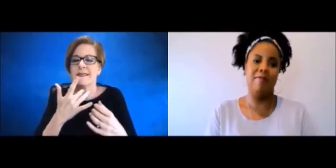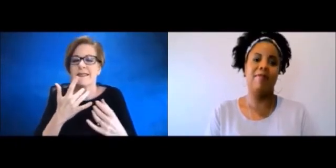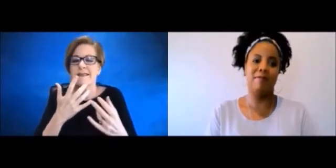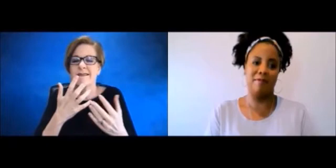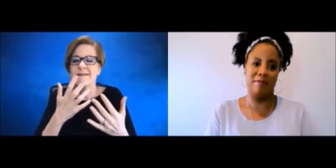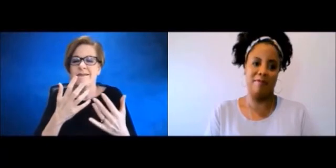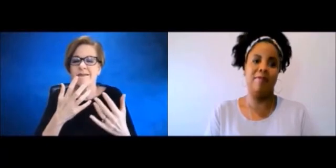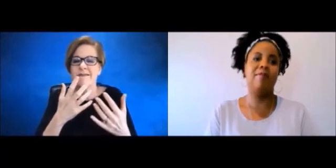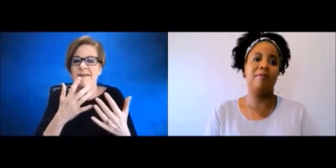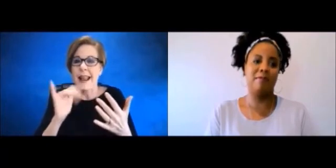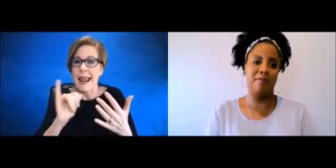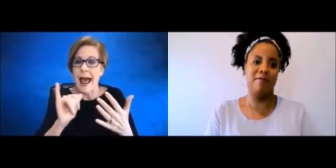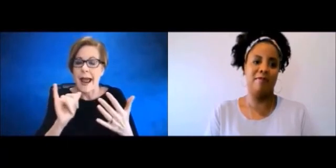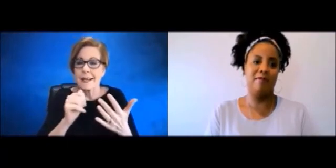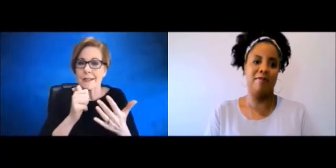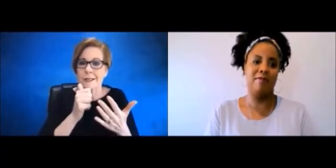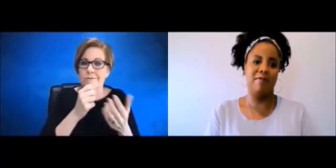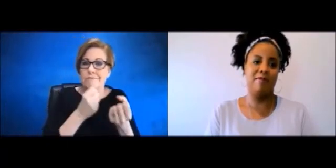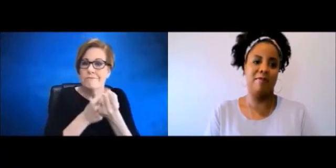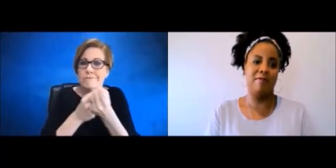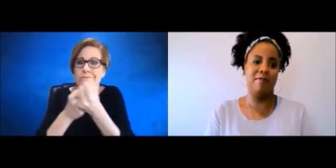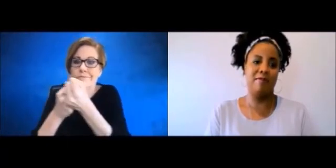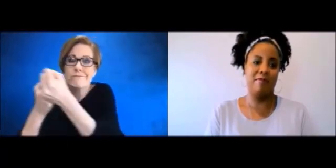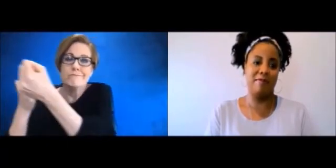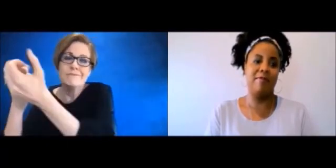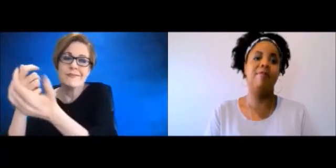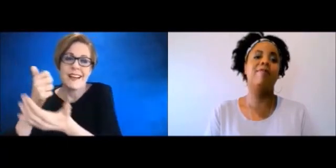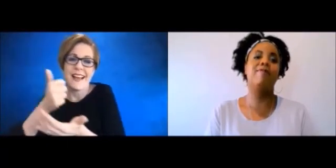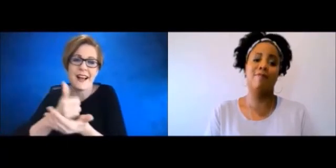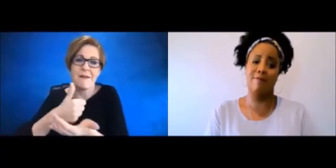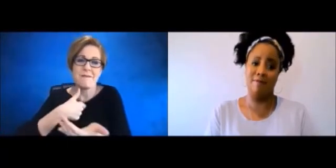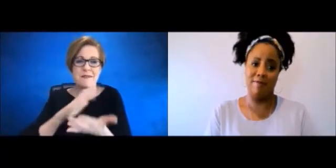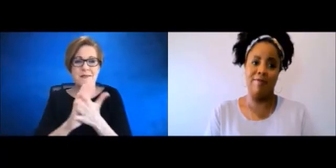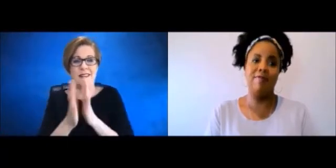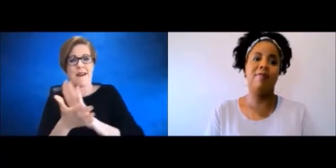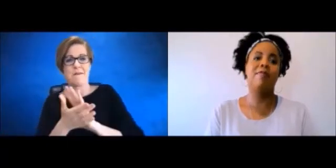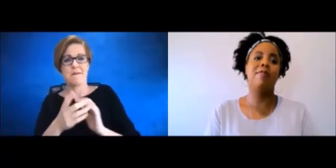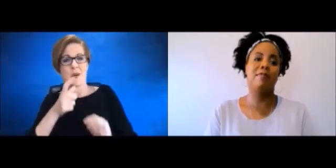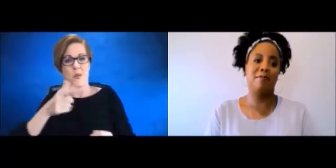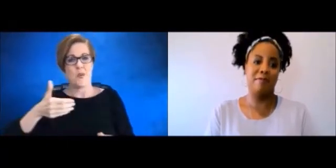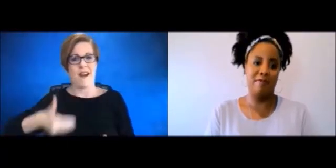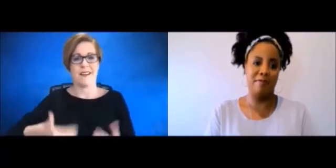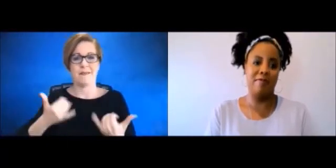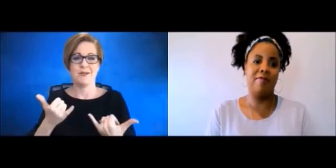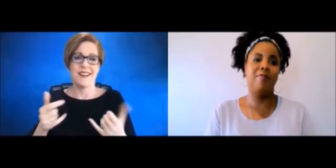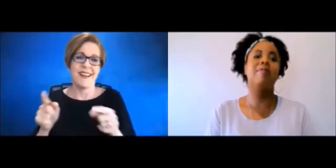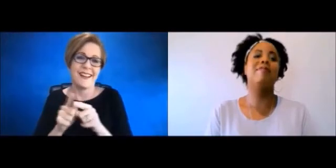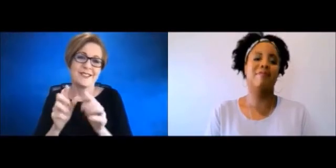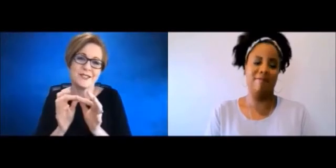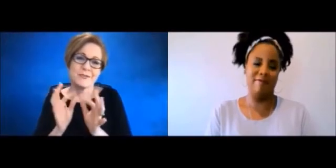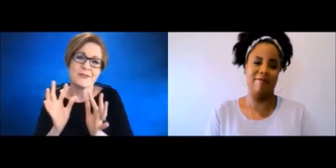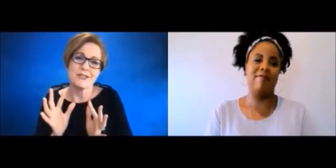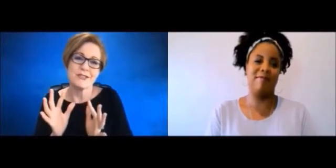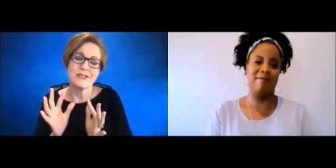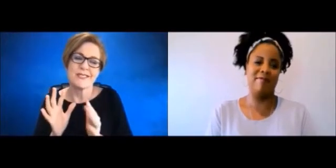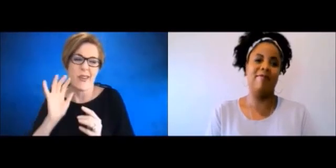and as though I had support all along the way. That really helped me become the interpreter that I am today. And that's what I remember